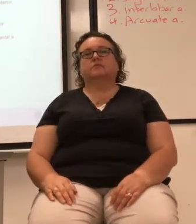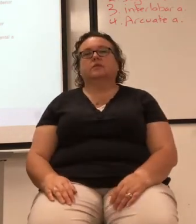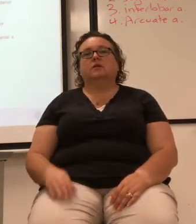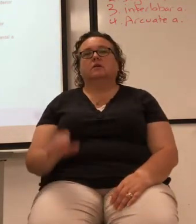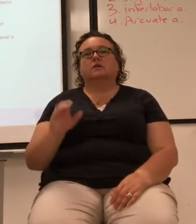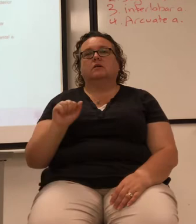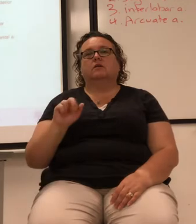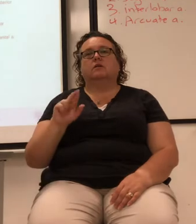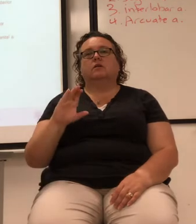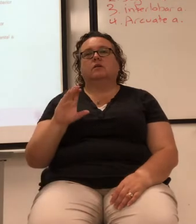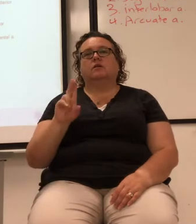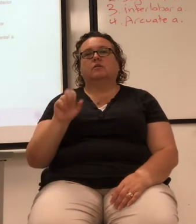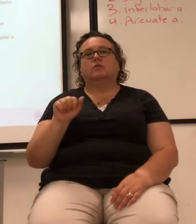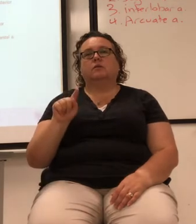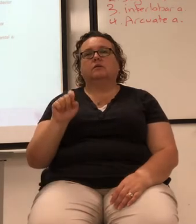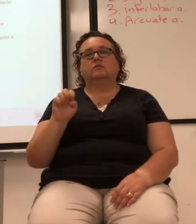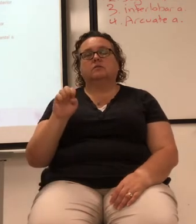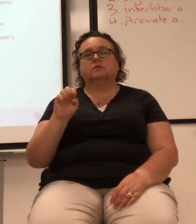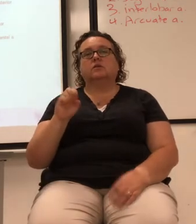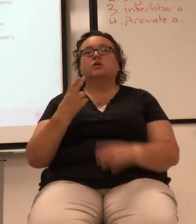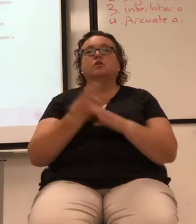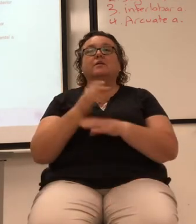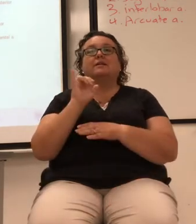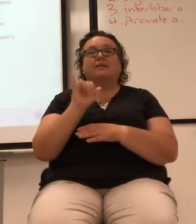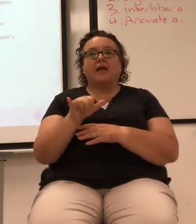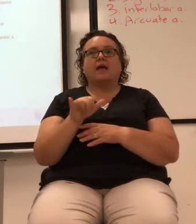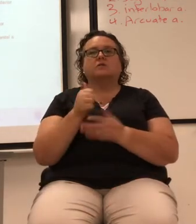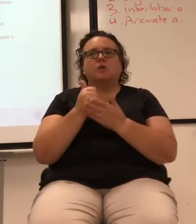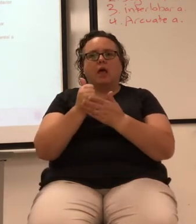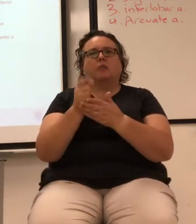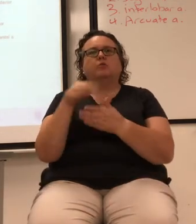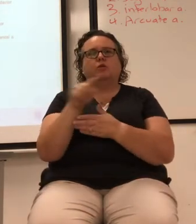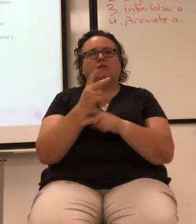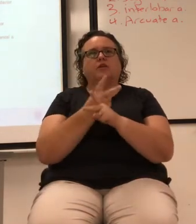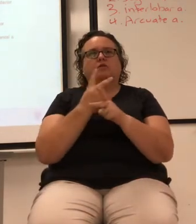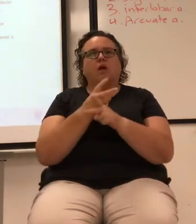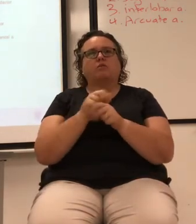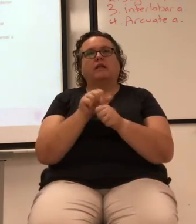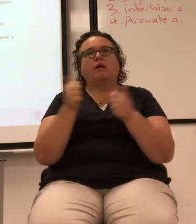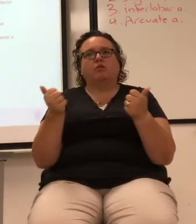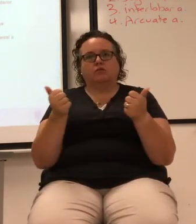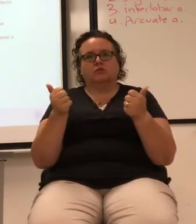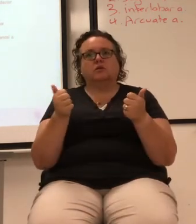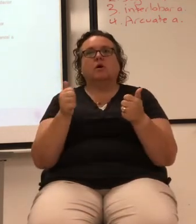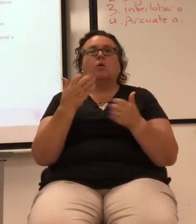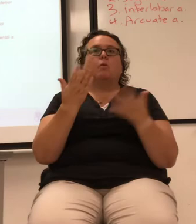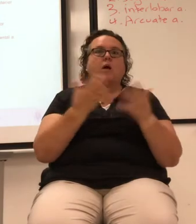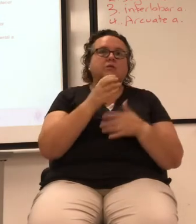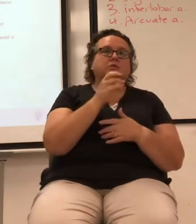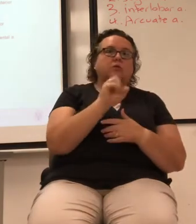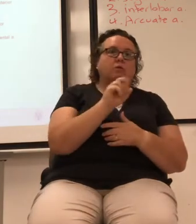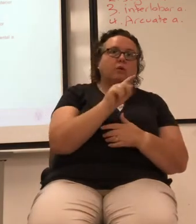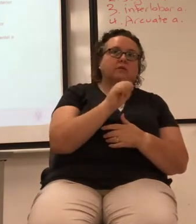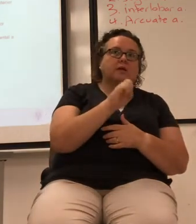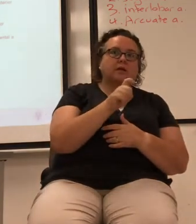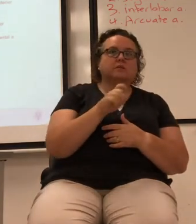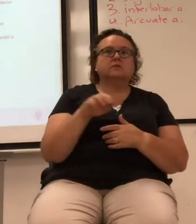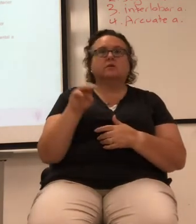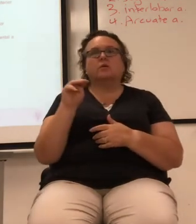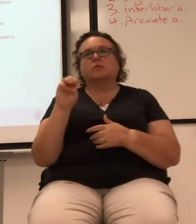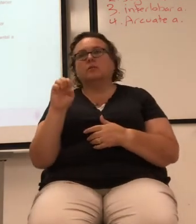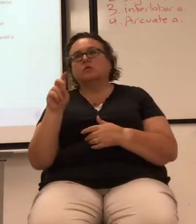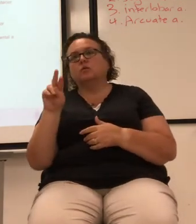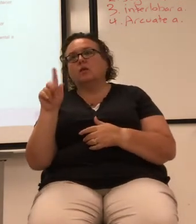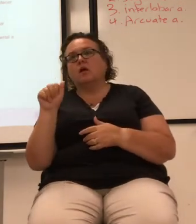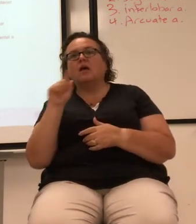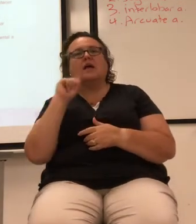well, let me just put it this way. Use the arcuate artery as a landmark to help you figure out what's cortex, what's medulla, because they're always at the border of it.